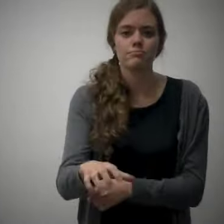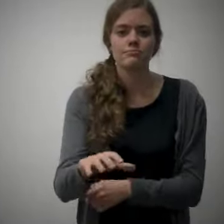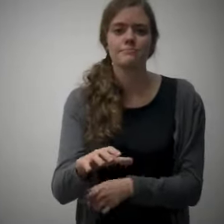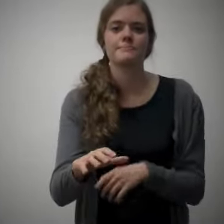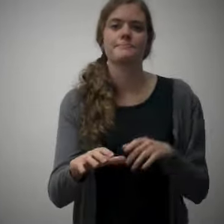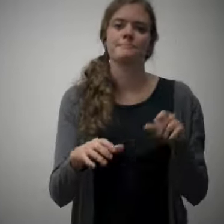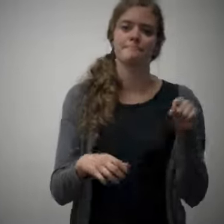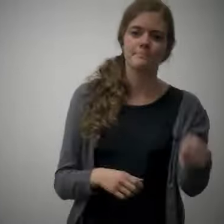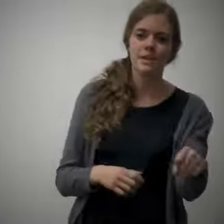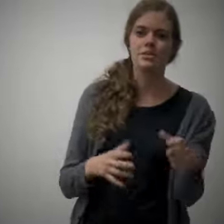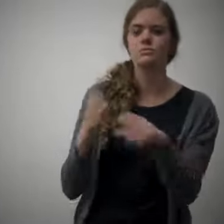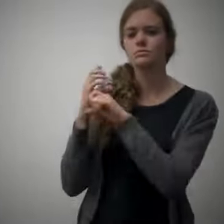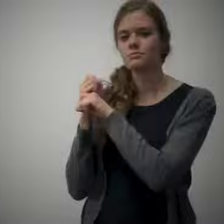type.